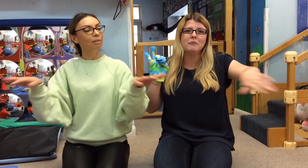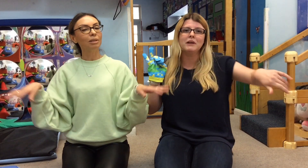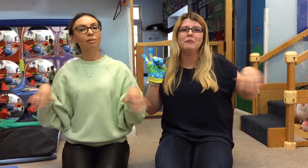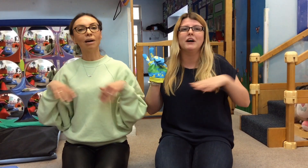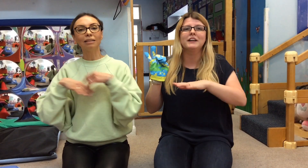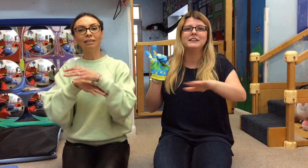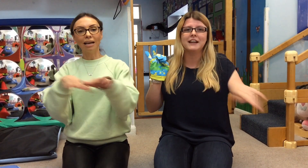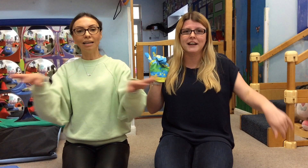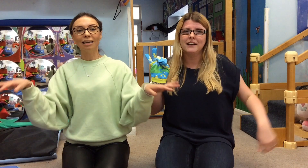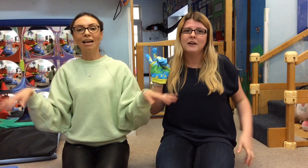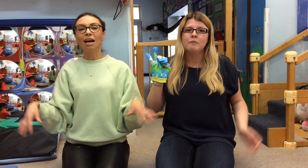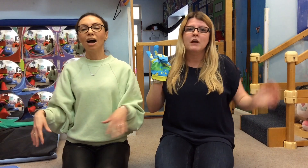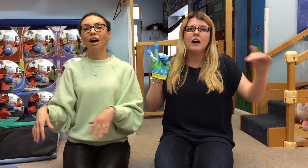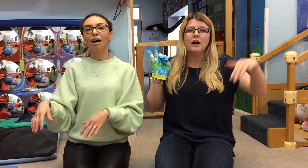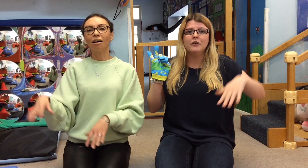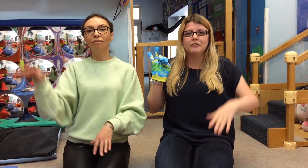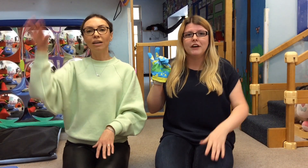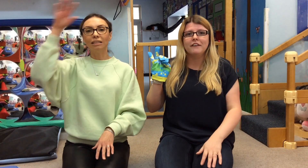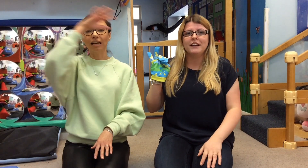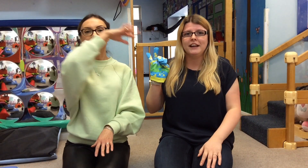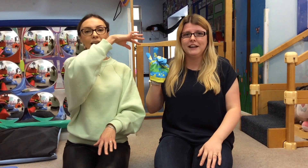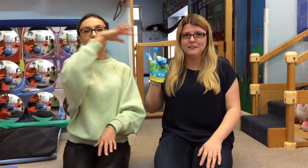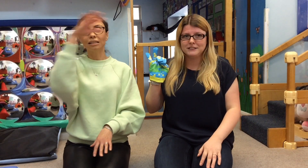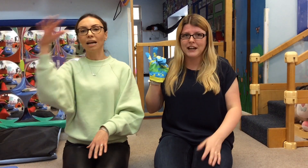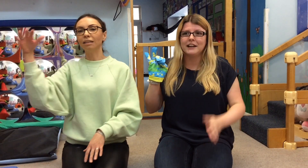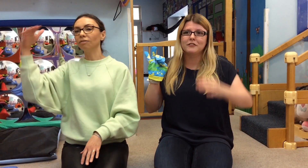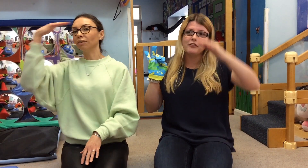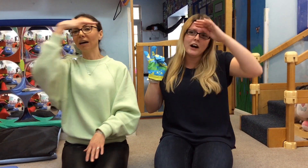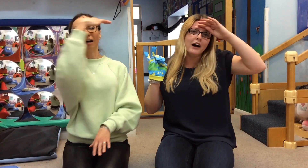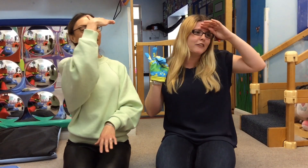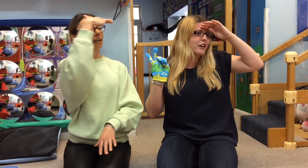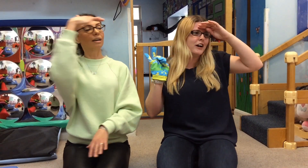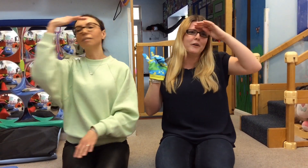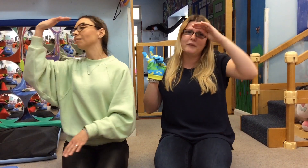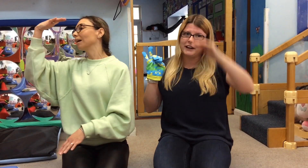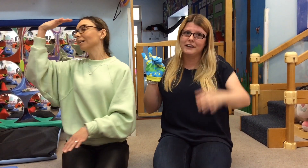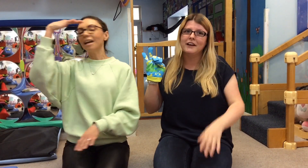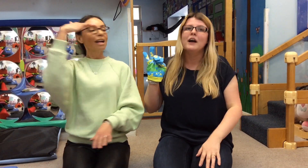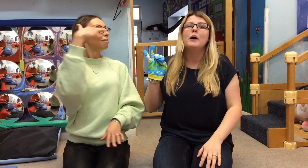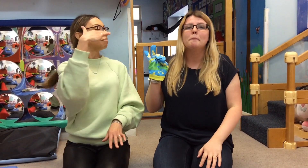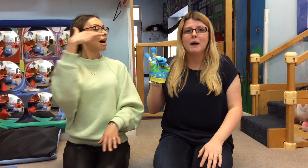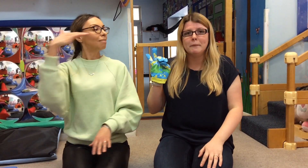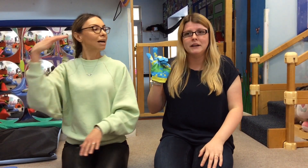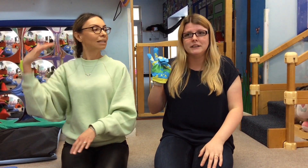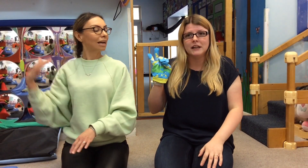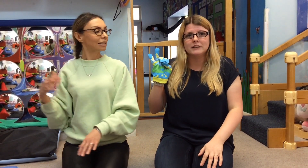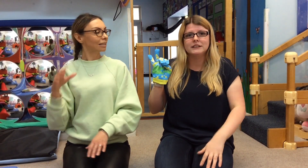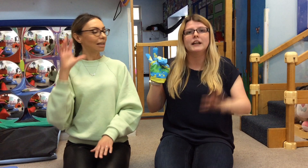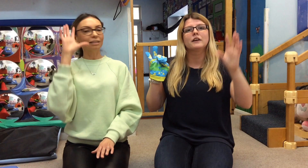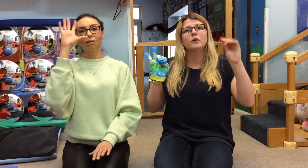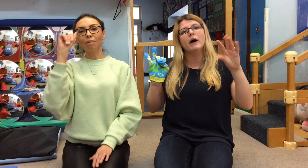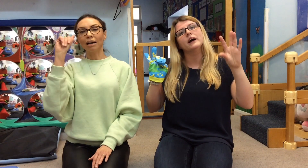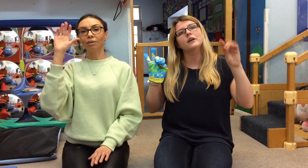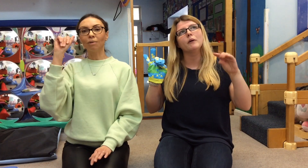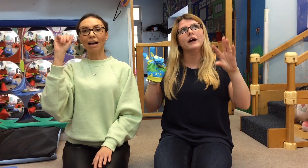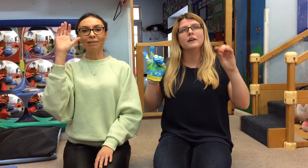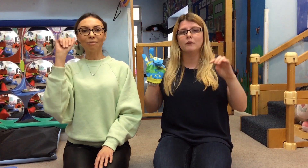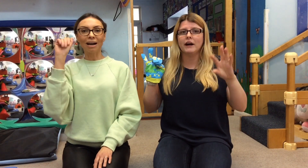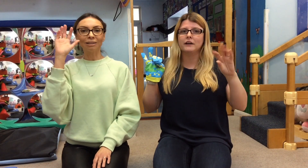swimming one day over the hills and far away. Mama duck said quack, quack, quack,